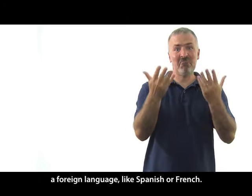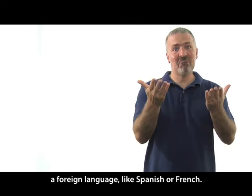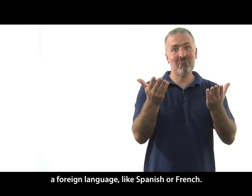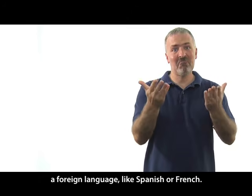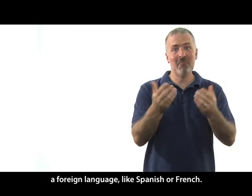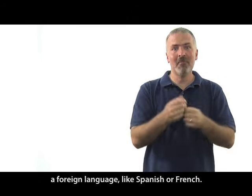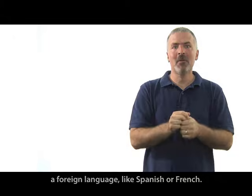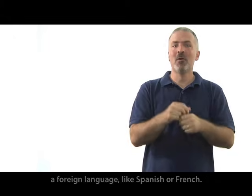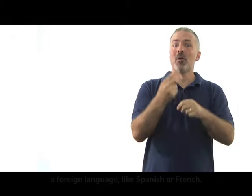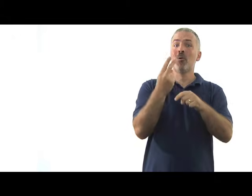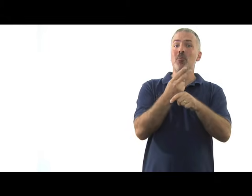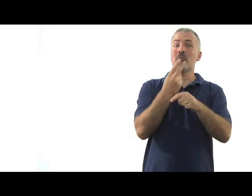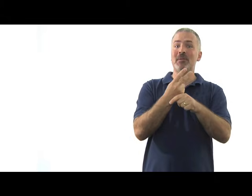French.